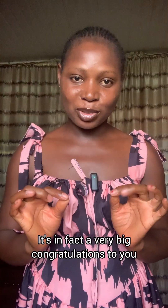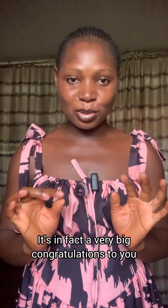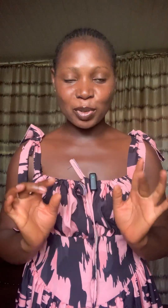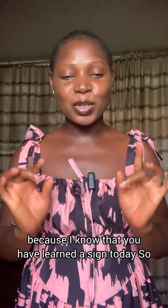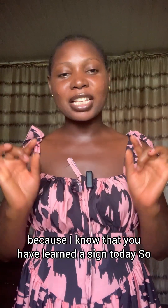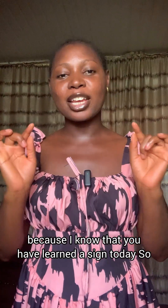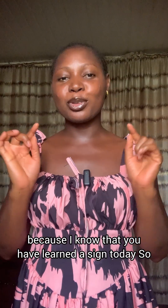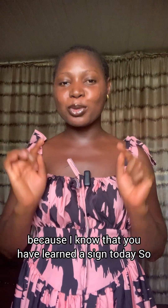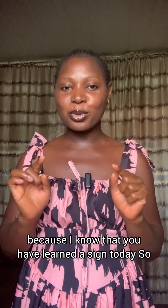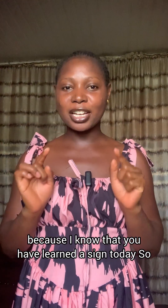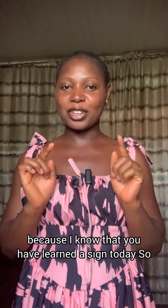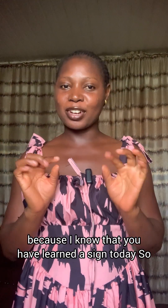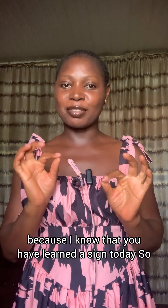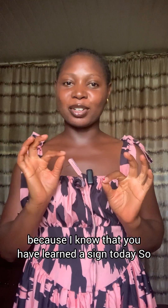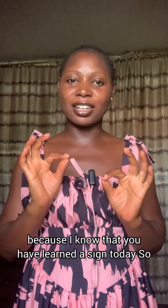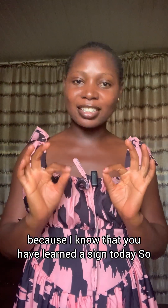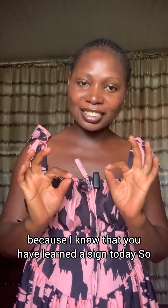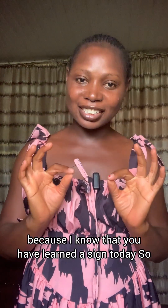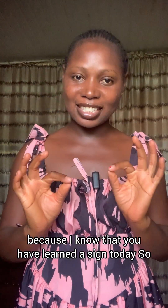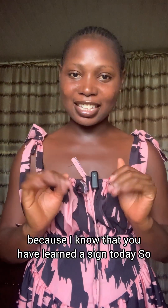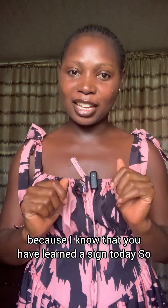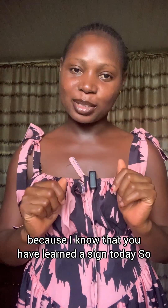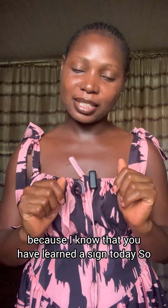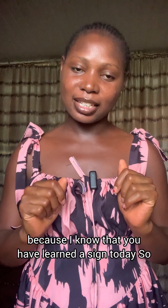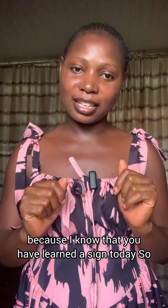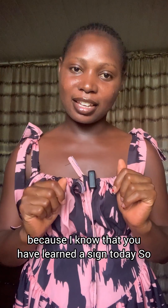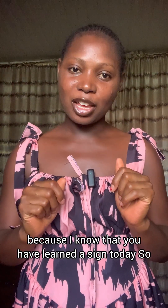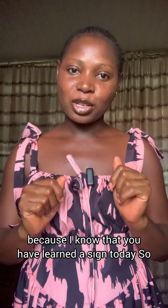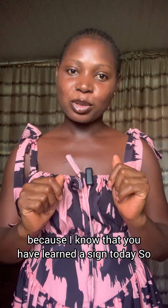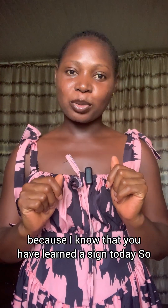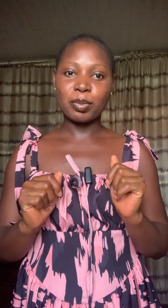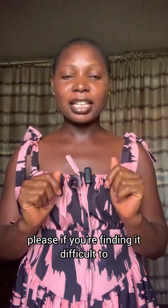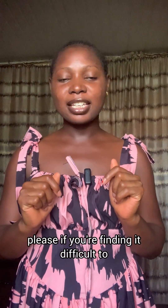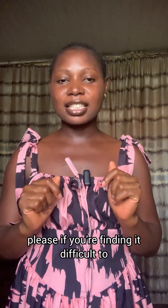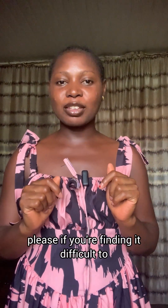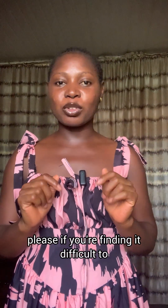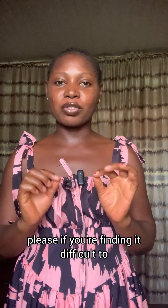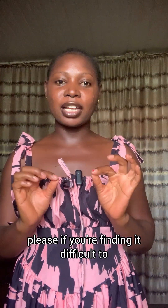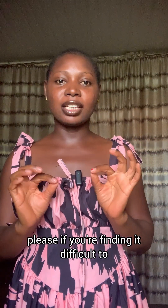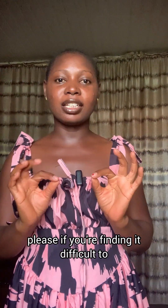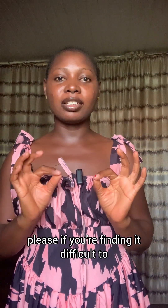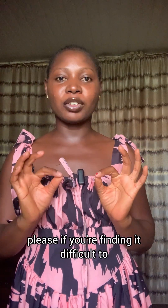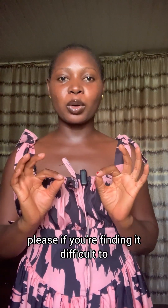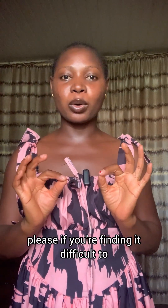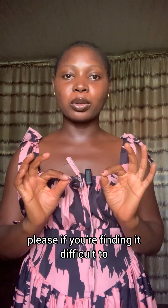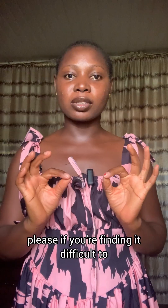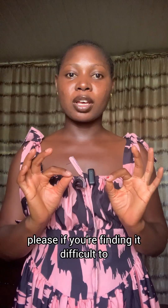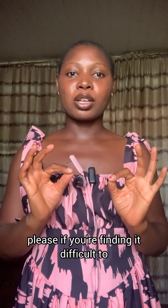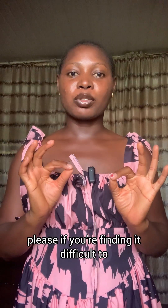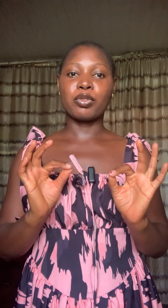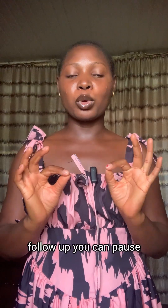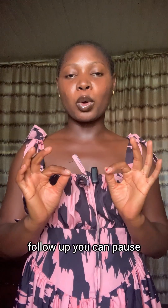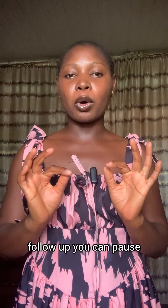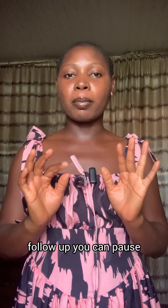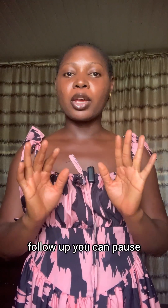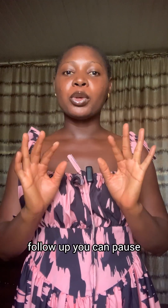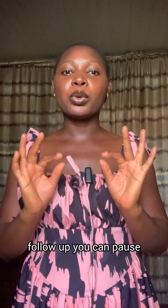you, because I know that you have learned to sign today. So please, if you're finding it difficult to follow up, you